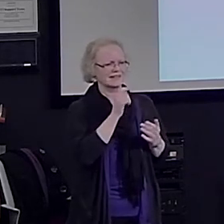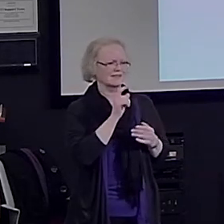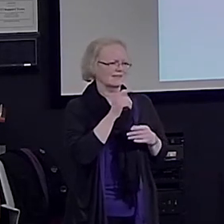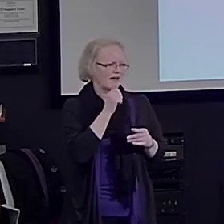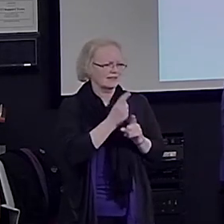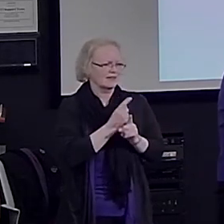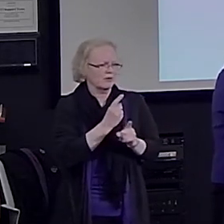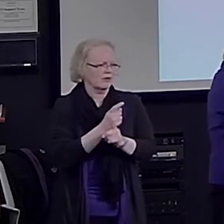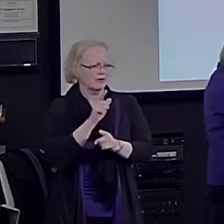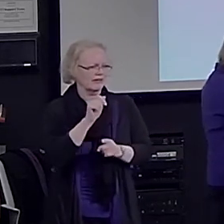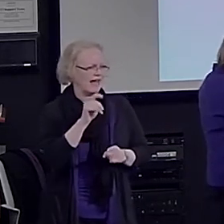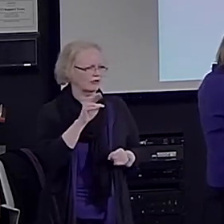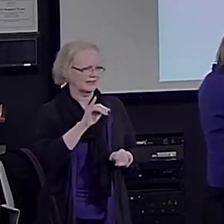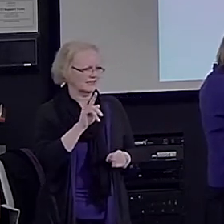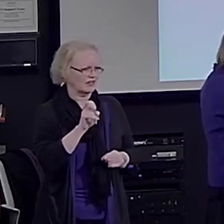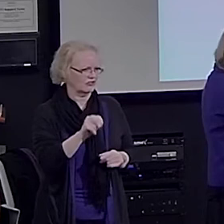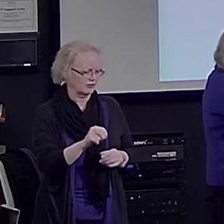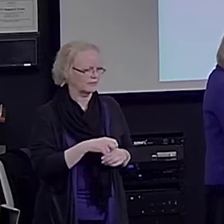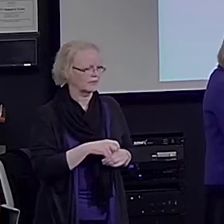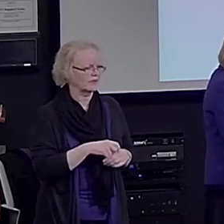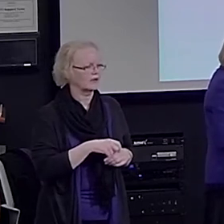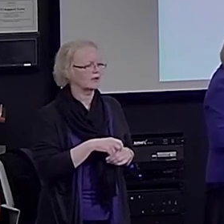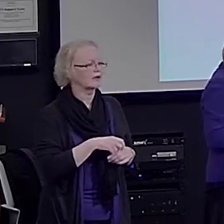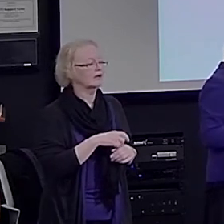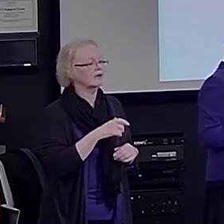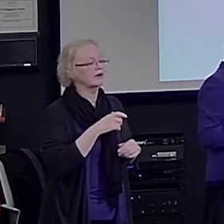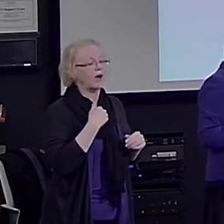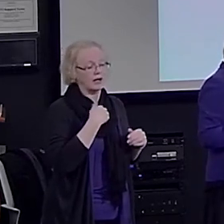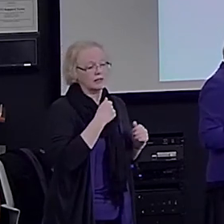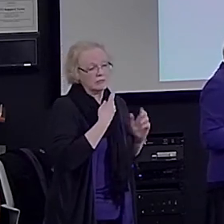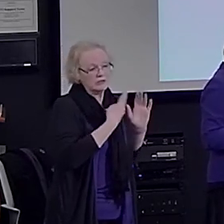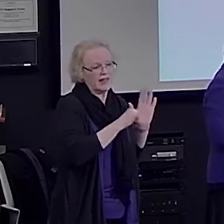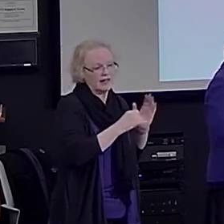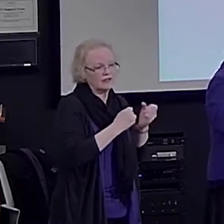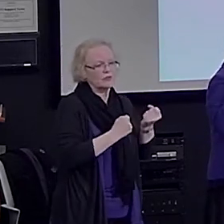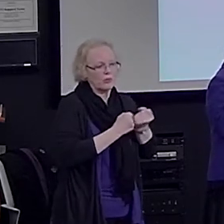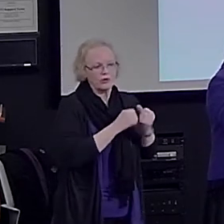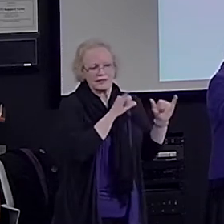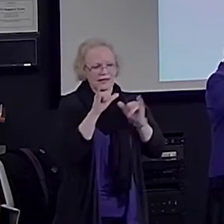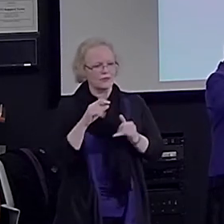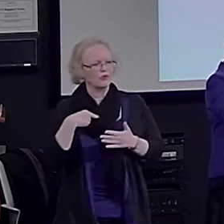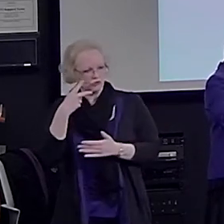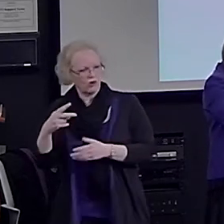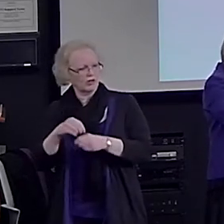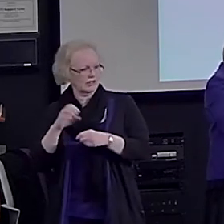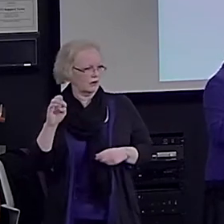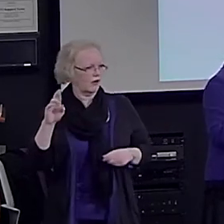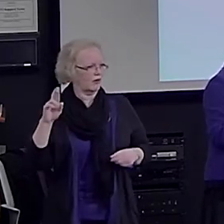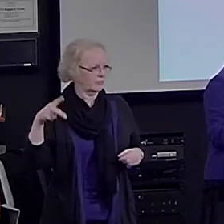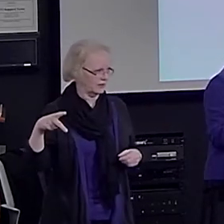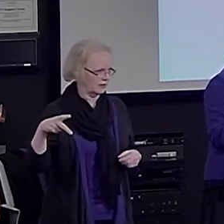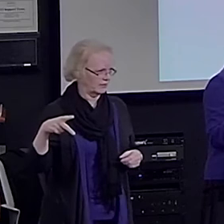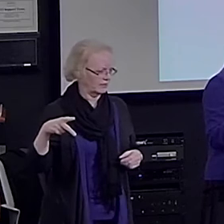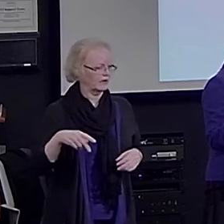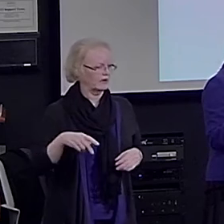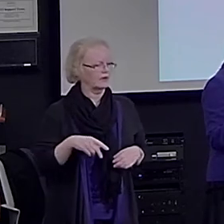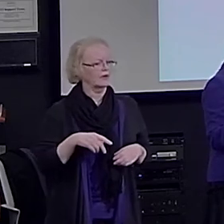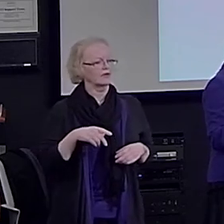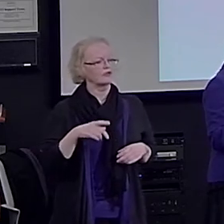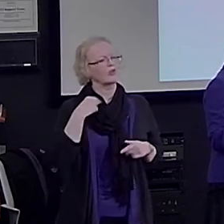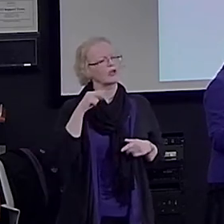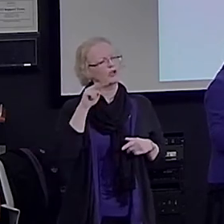slides before you can see that supporting what we were seeing in the ERP so we're able to look a level below that